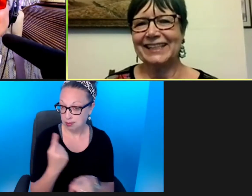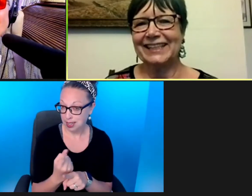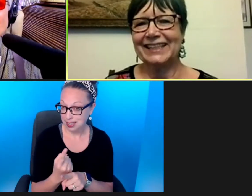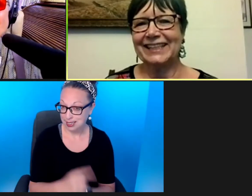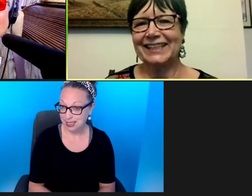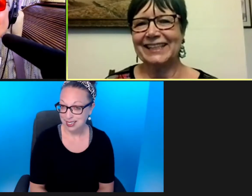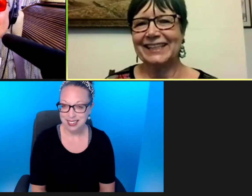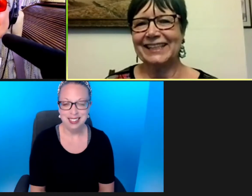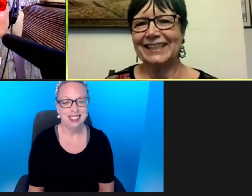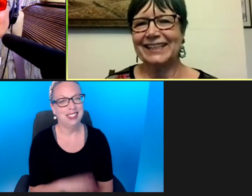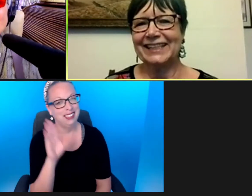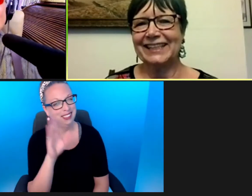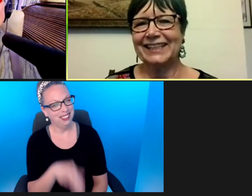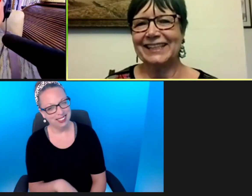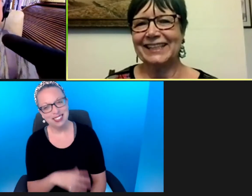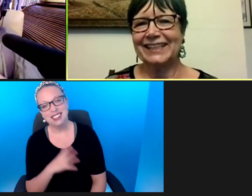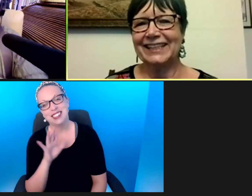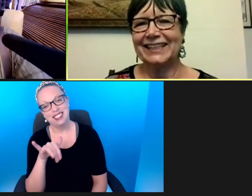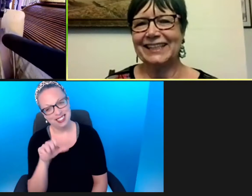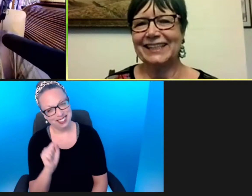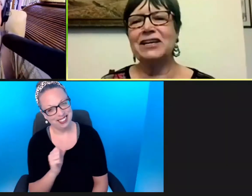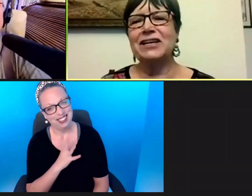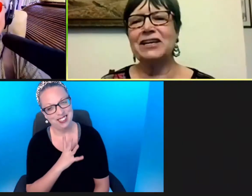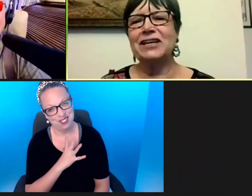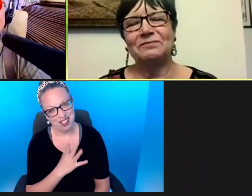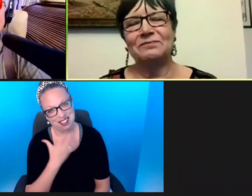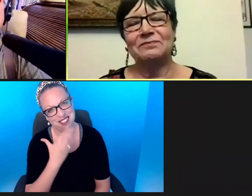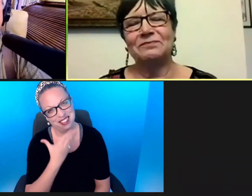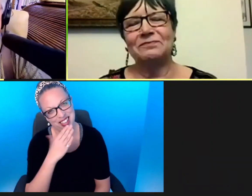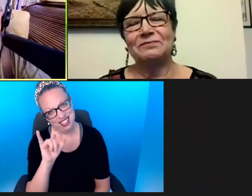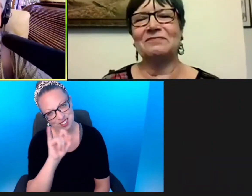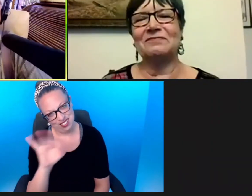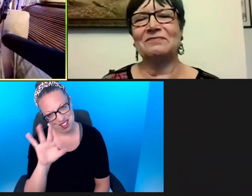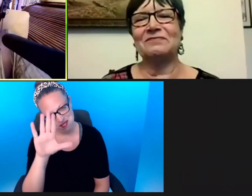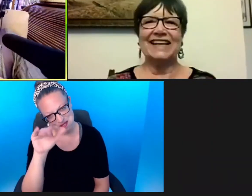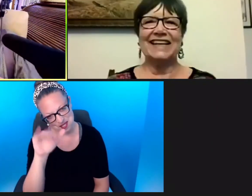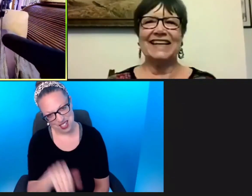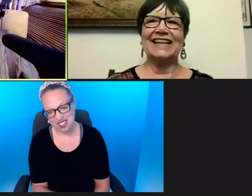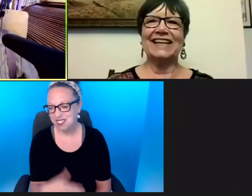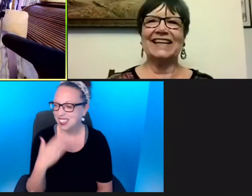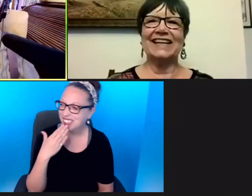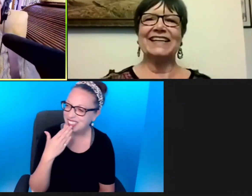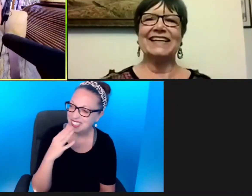No, not at all. Thank you, Jeff. Okay, thanks, Marnette.